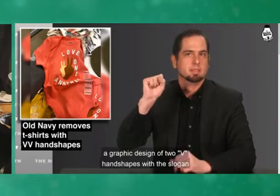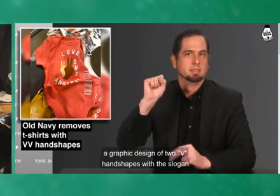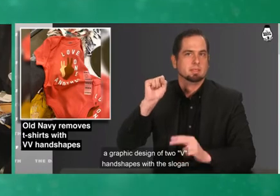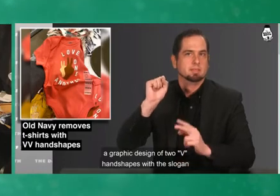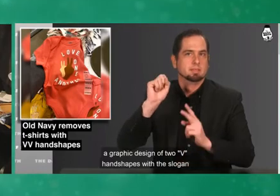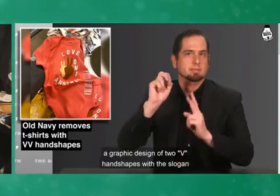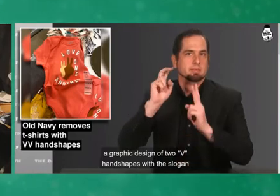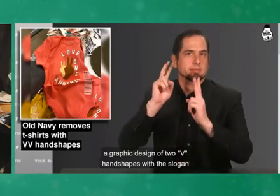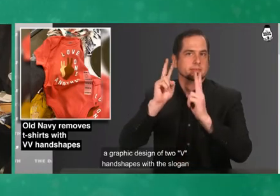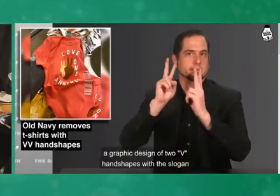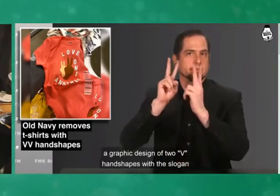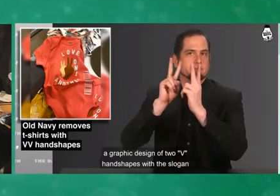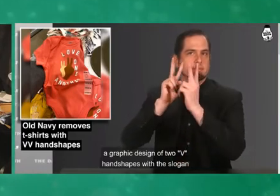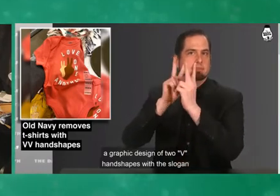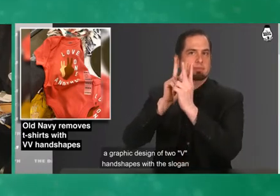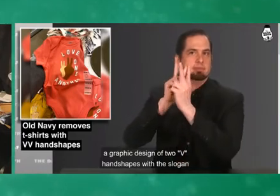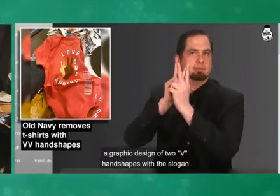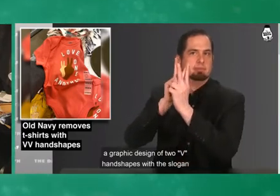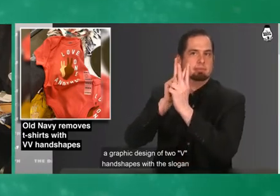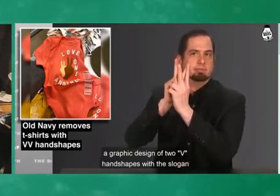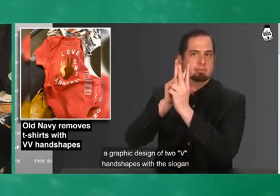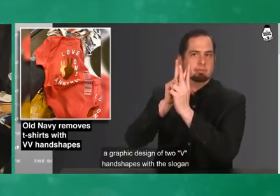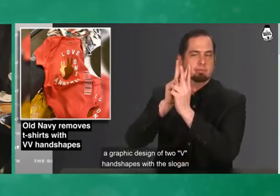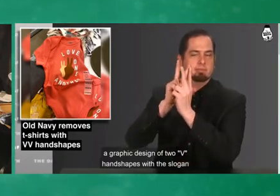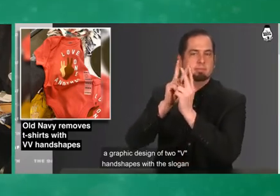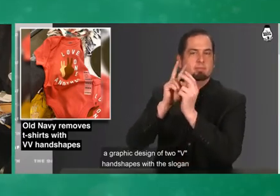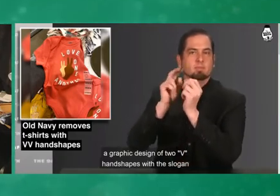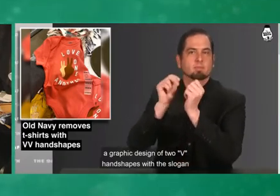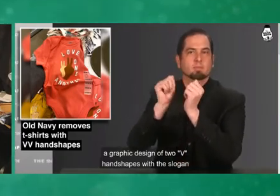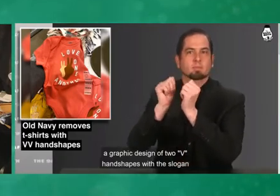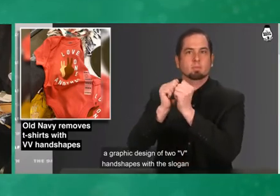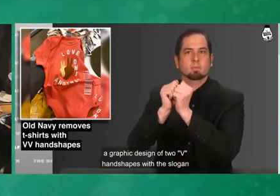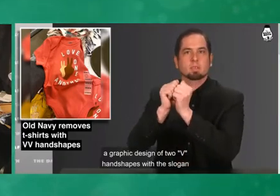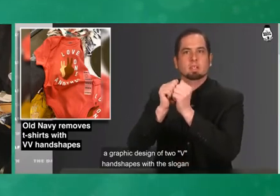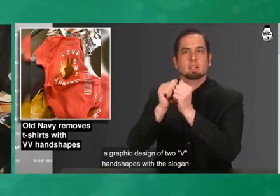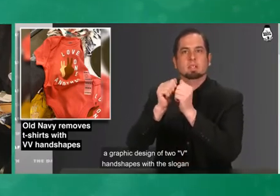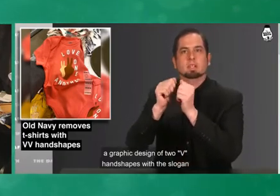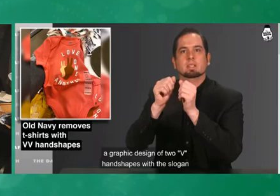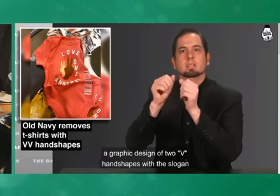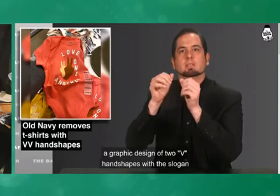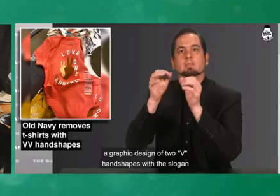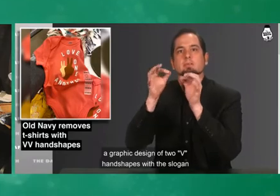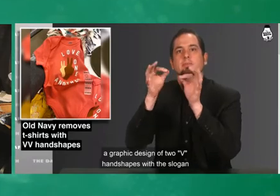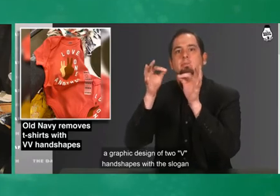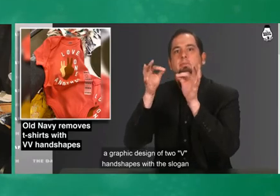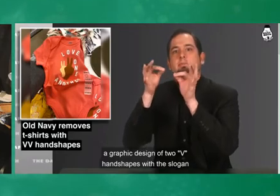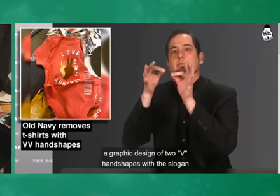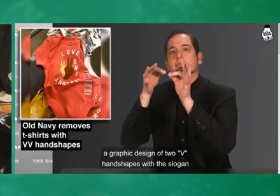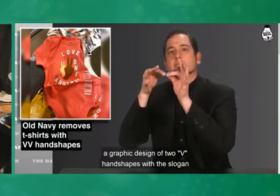I think he's saying signs there. Hand signs that look like this with